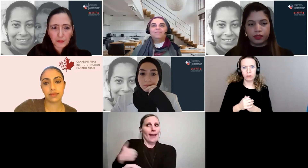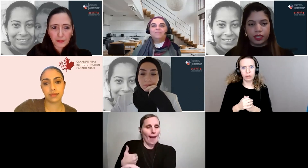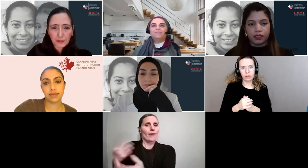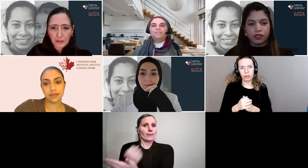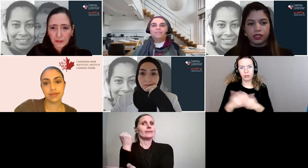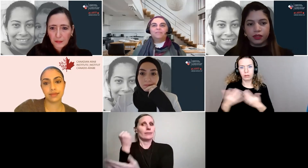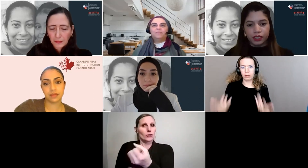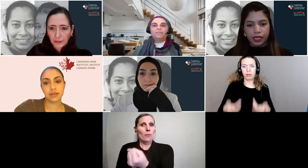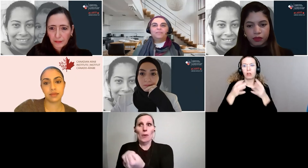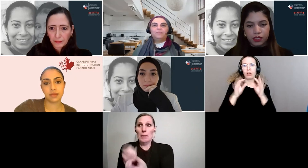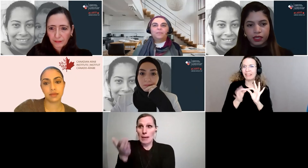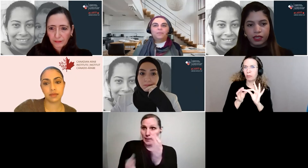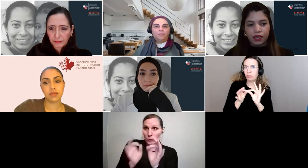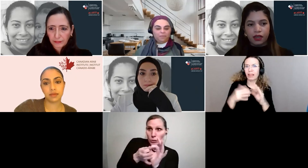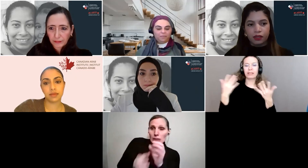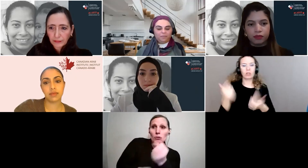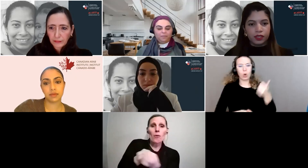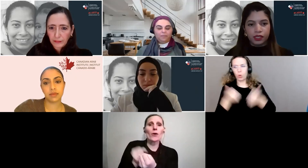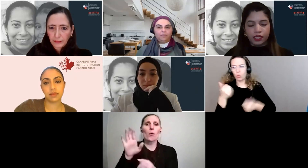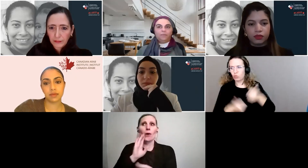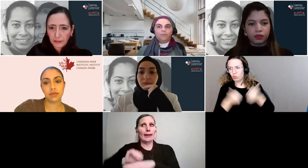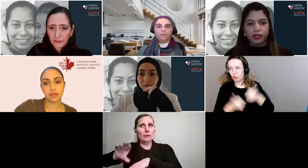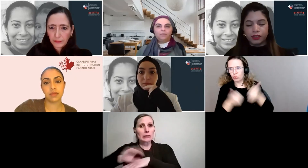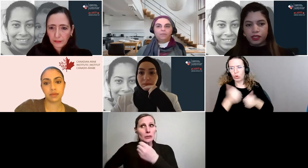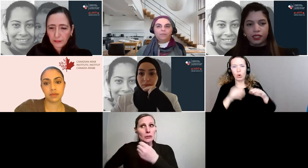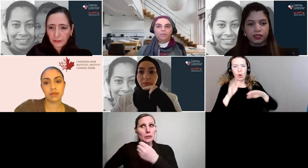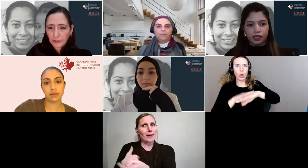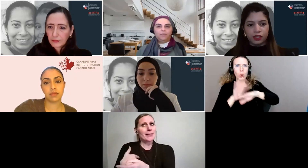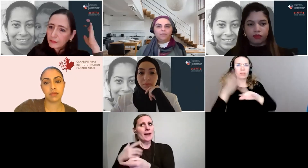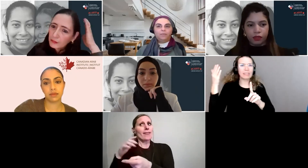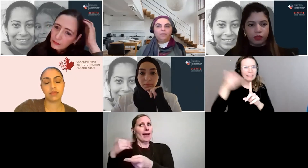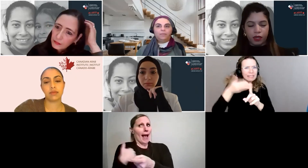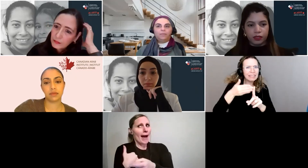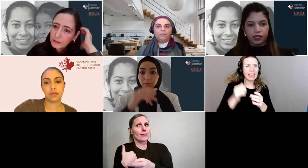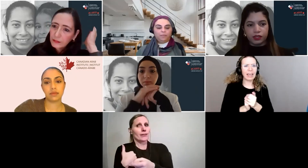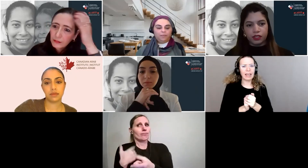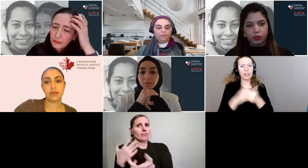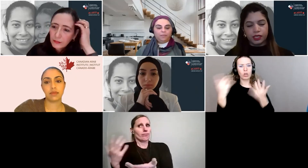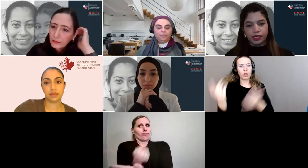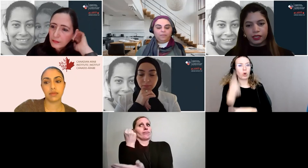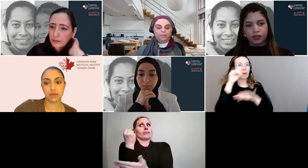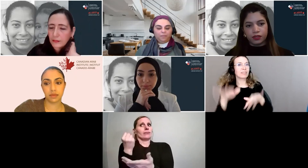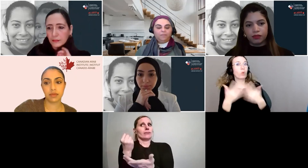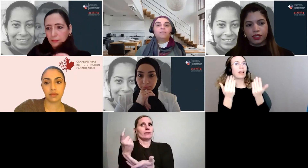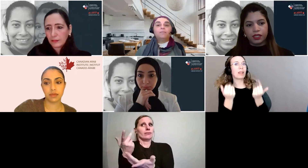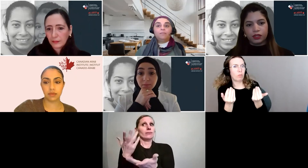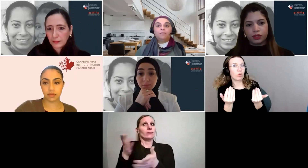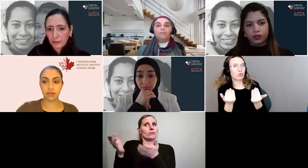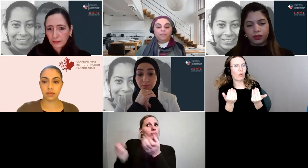support, whether that looks like direct counseling. Again, sort of understanding the needs from the populations that we're intending to